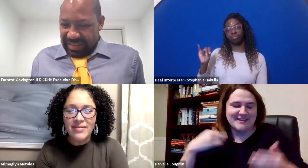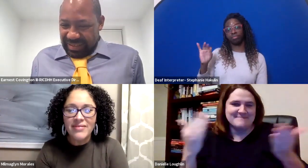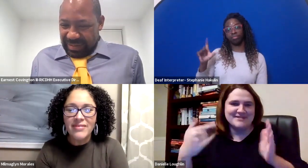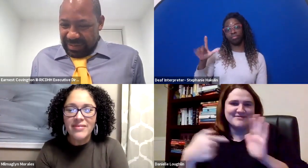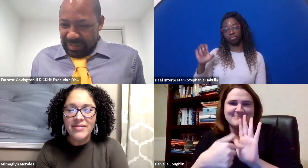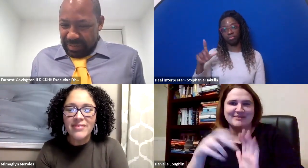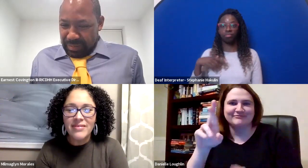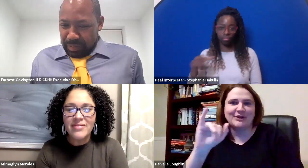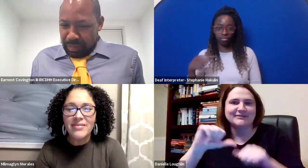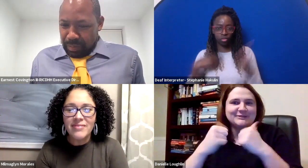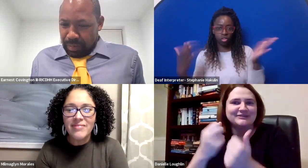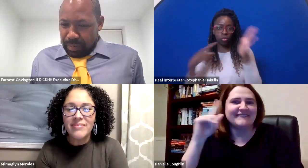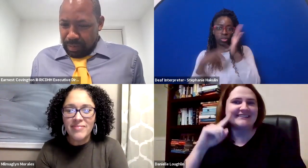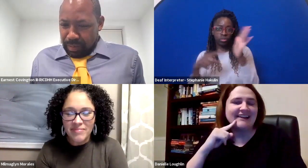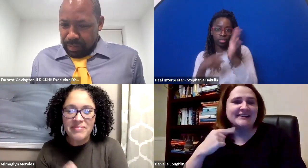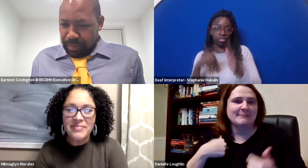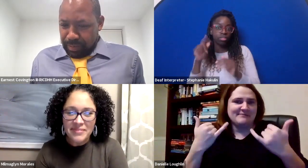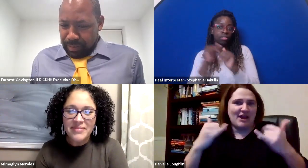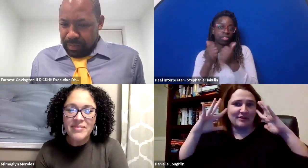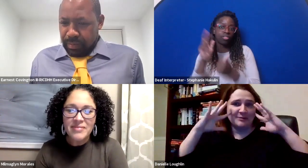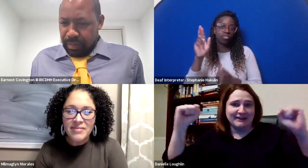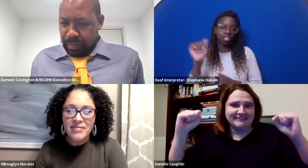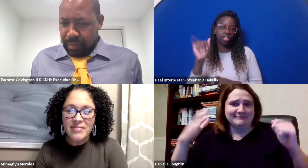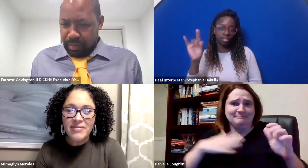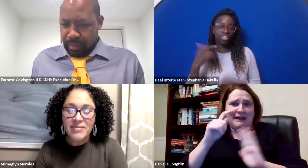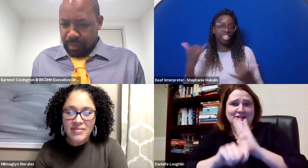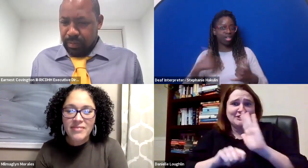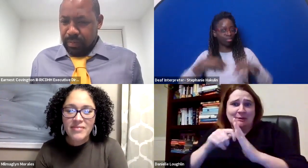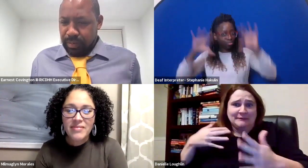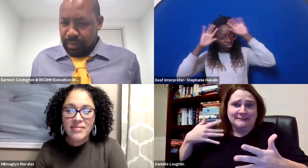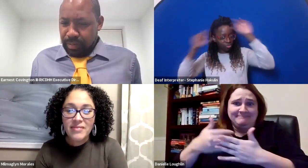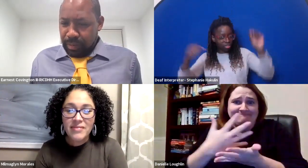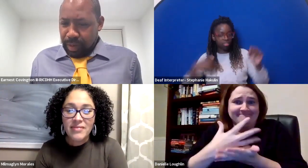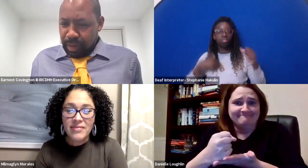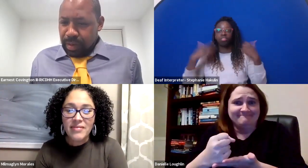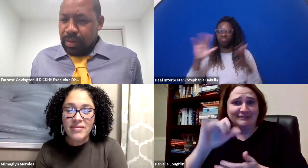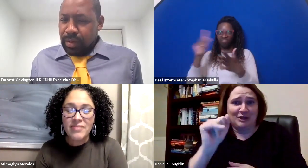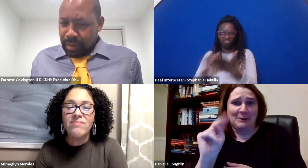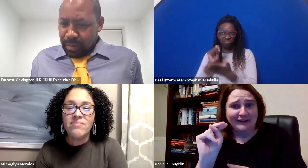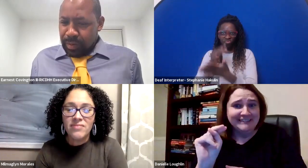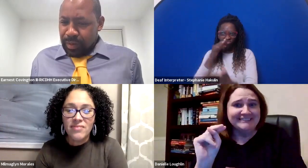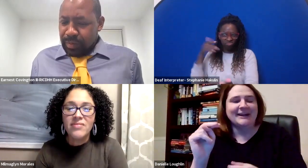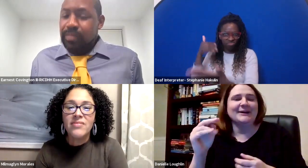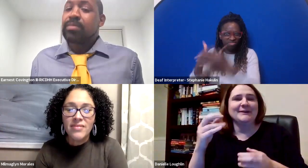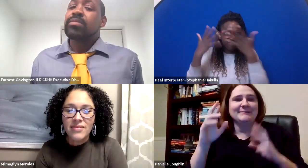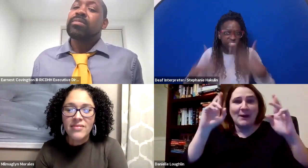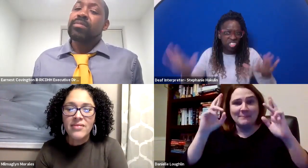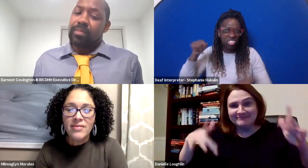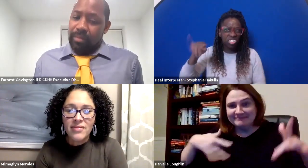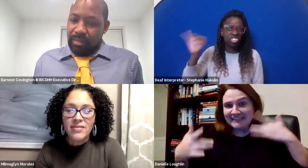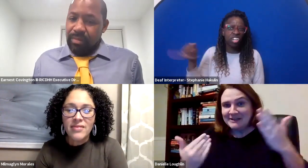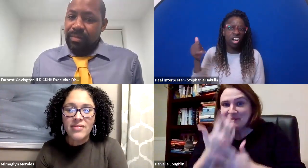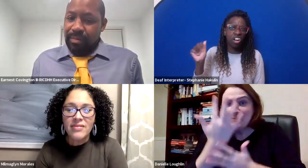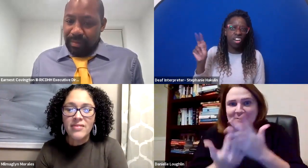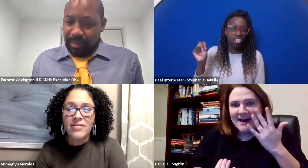that you've called on me. I'm Danielle Laughlin, and I'm here representing the Rhode Island Association of the Deaf. I'm the president. My term is almost up. It'll be